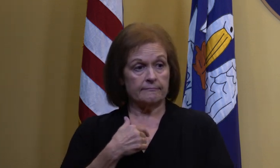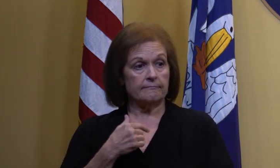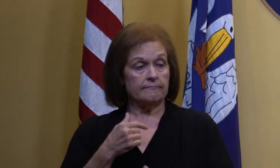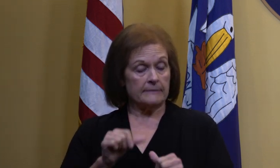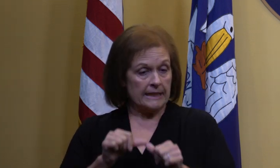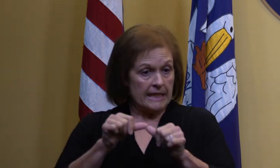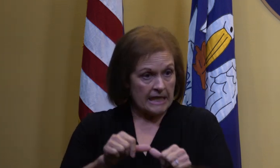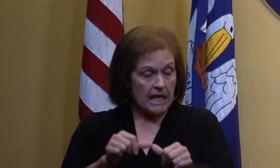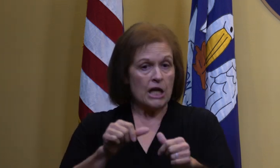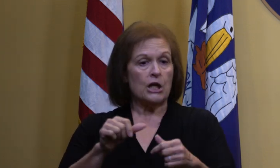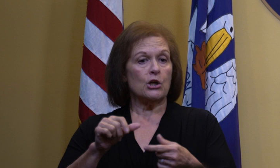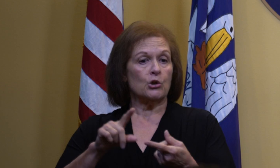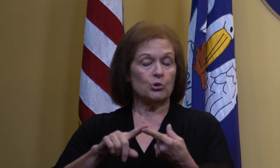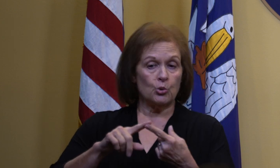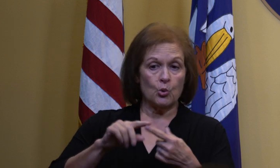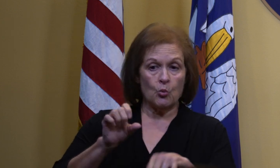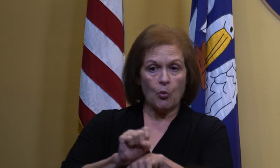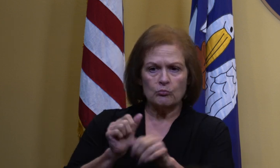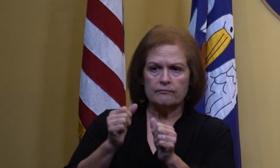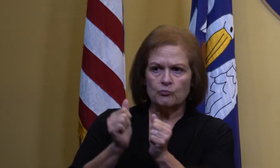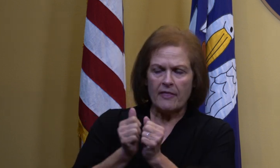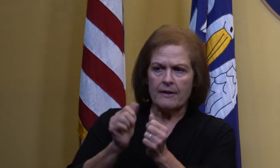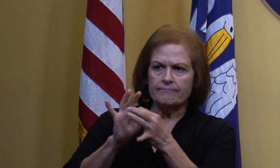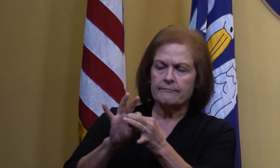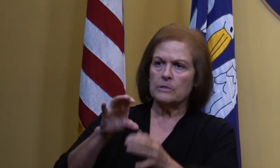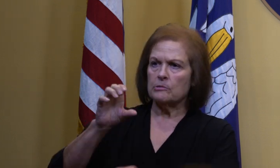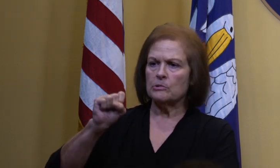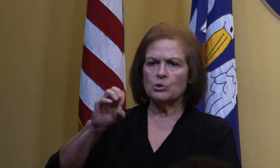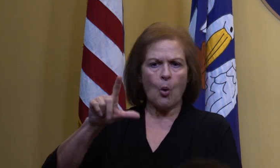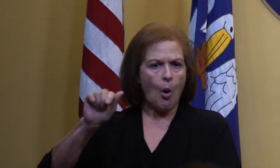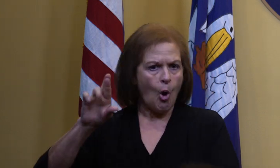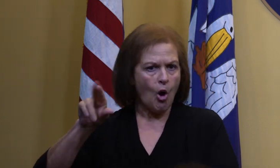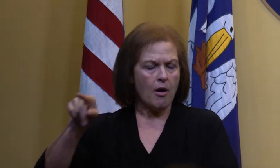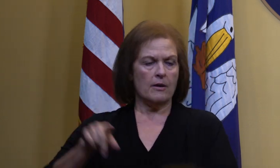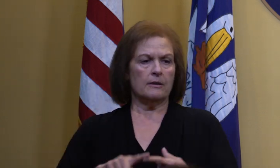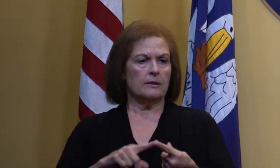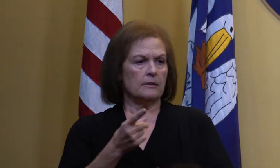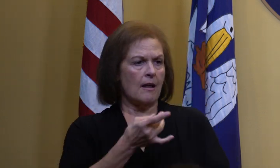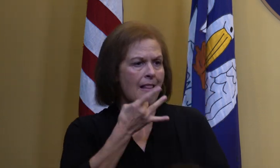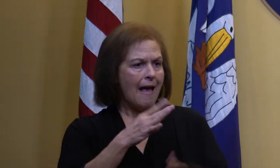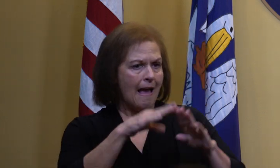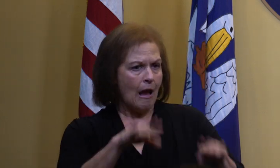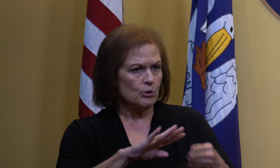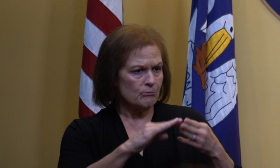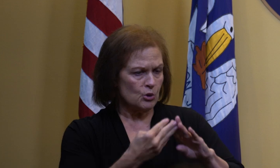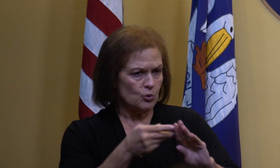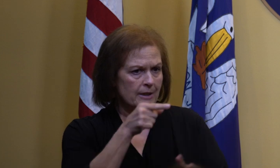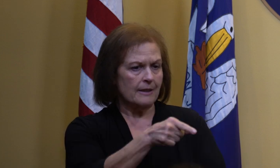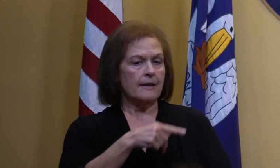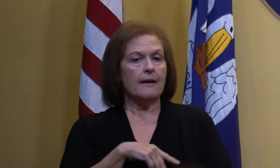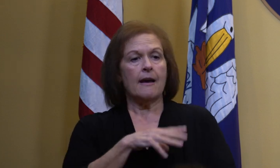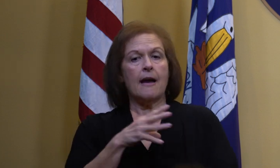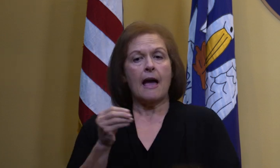manners relative to whether it's solar, whether it's working with our partners like with the Lighthouses community, whether it's